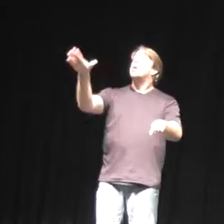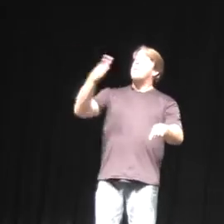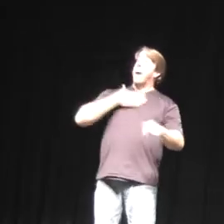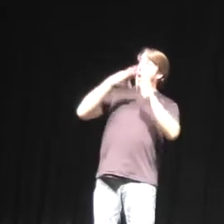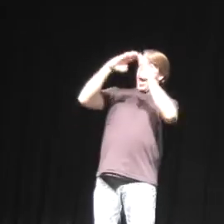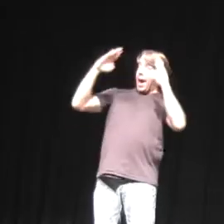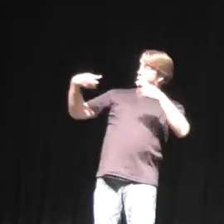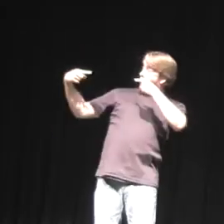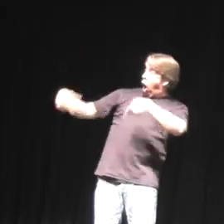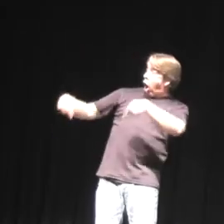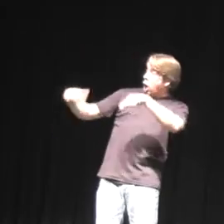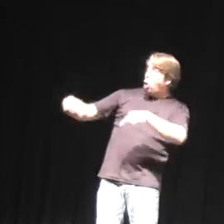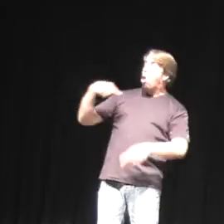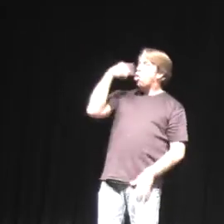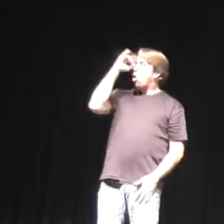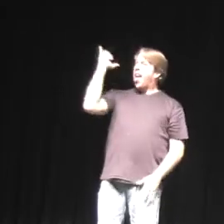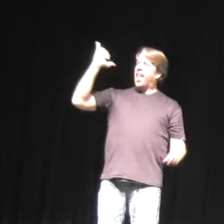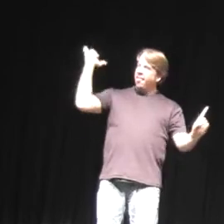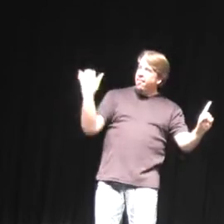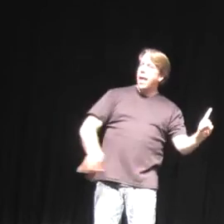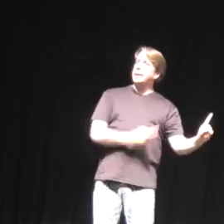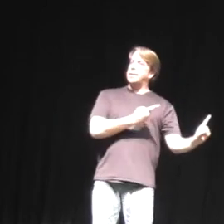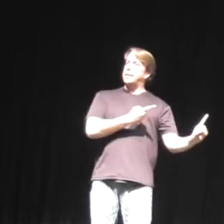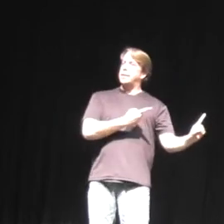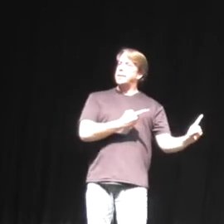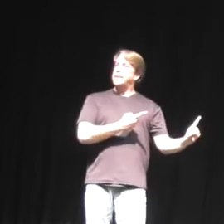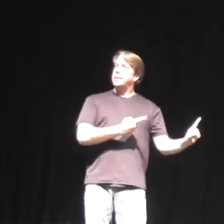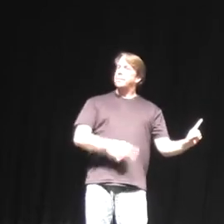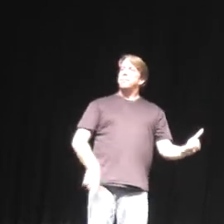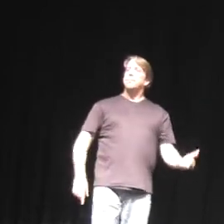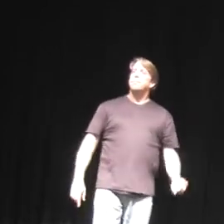arguments in my house growing up looked just like this.